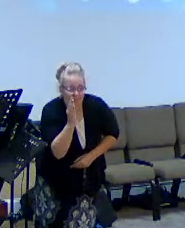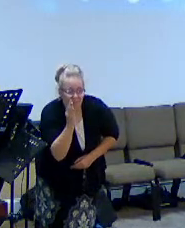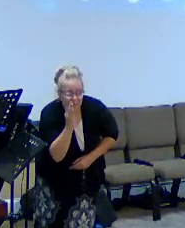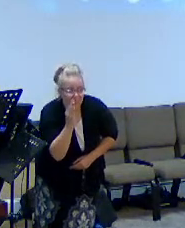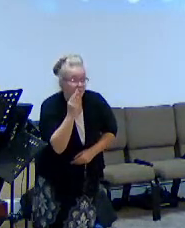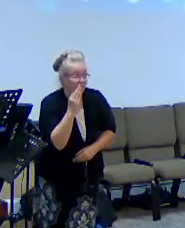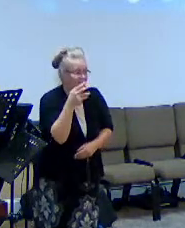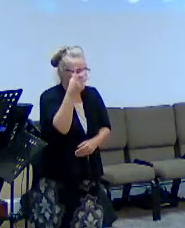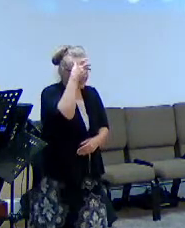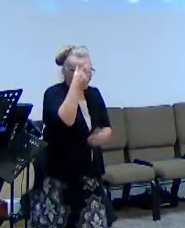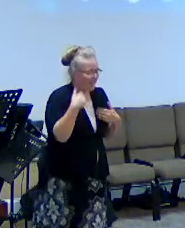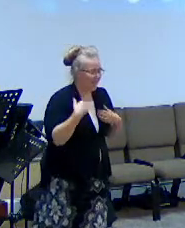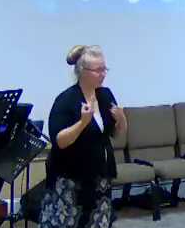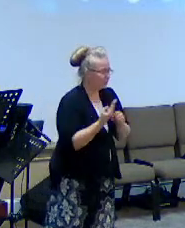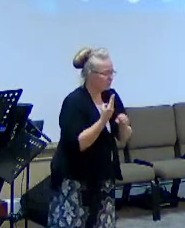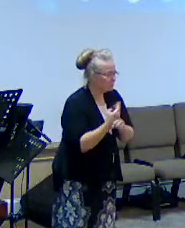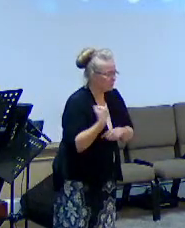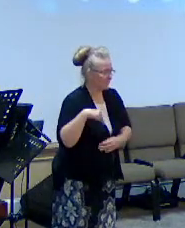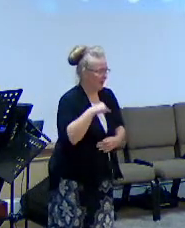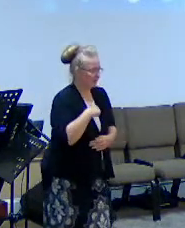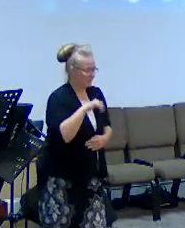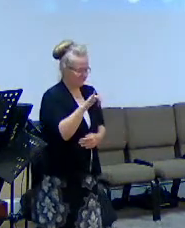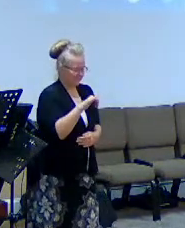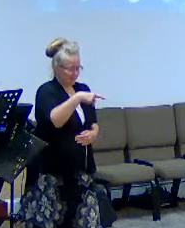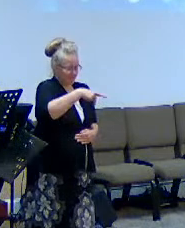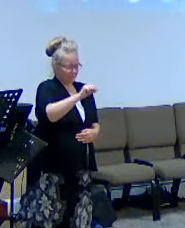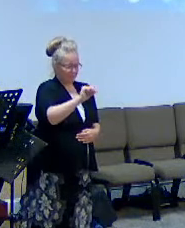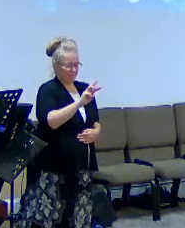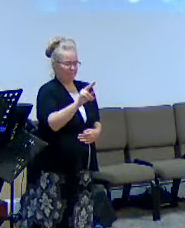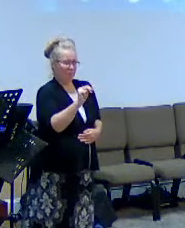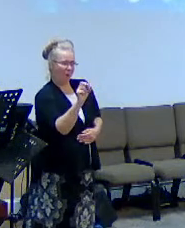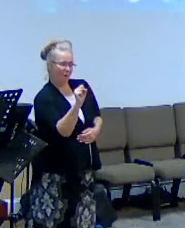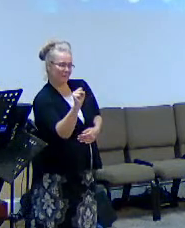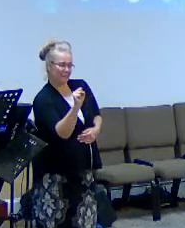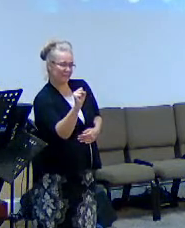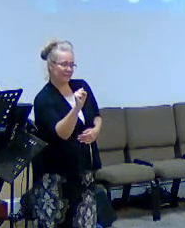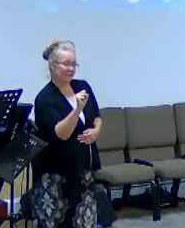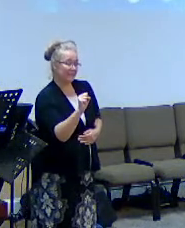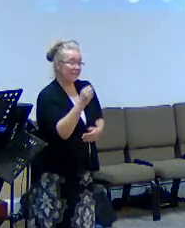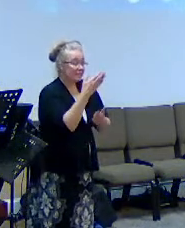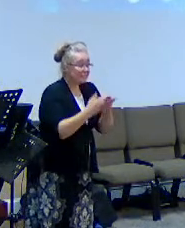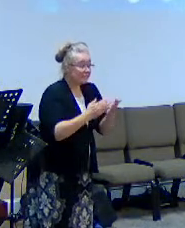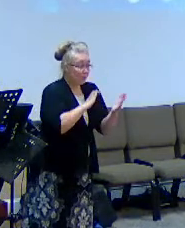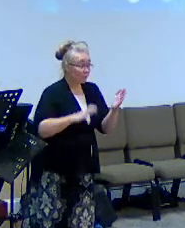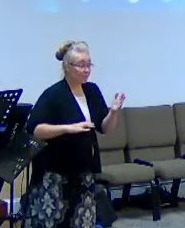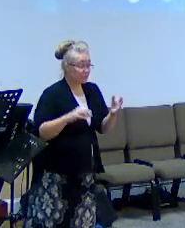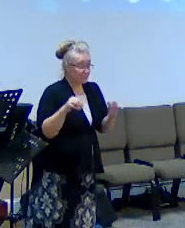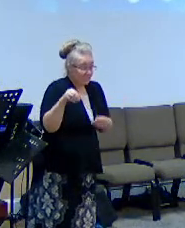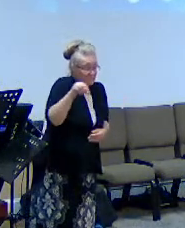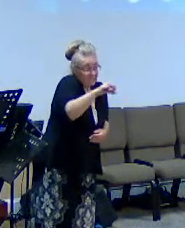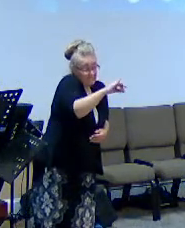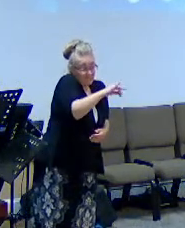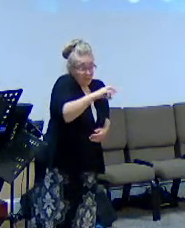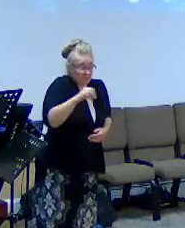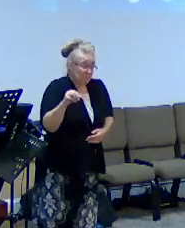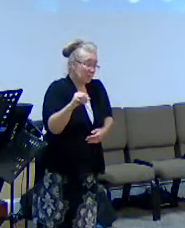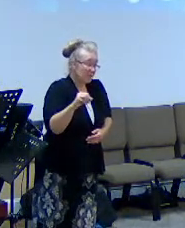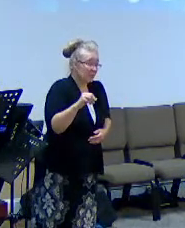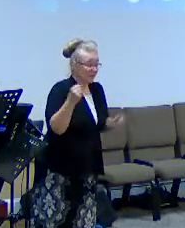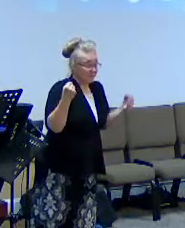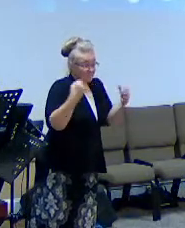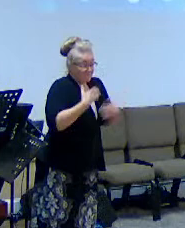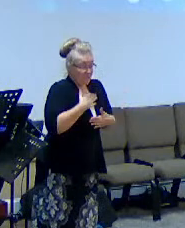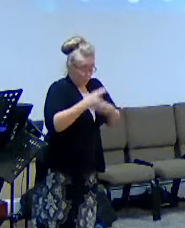The devil has used us as pawns to create. Some Christians are sprinkled with fear, rolled in doubt, stuffed